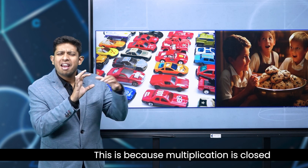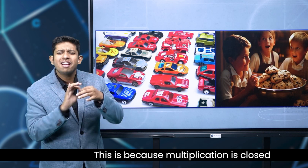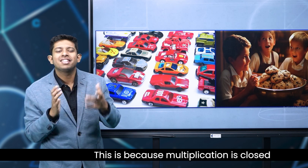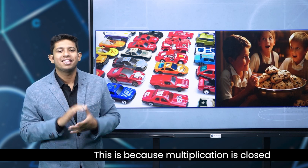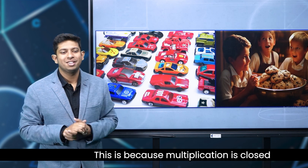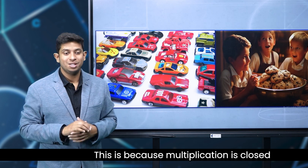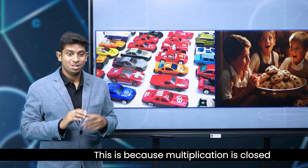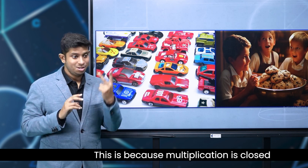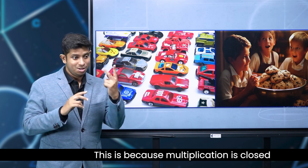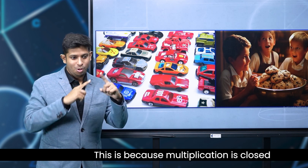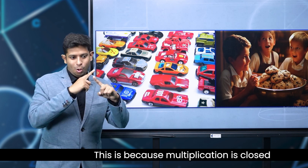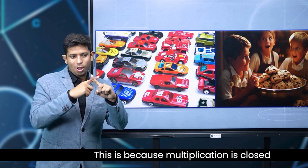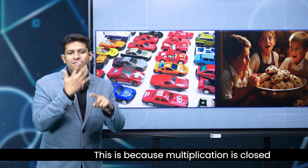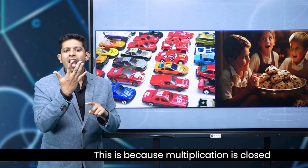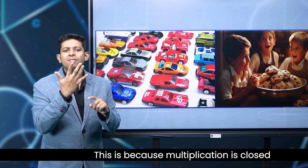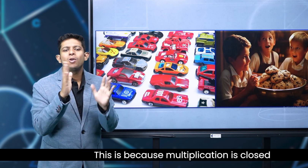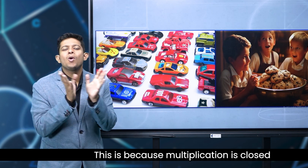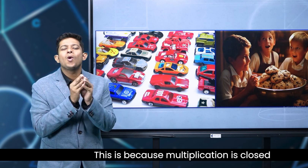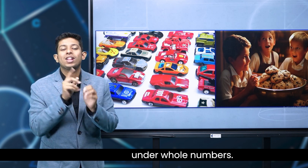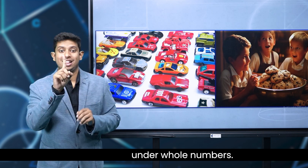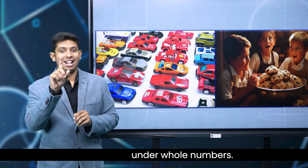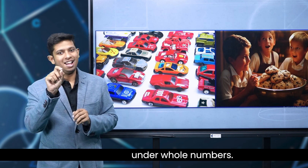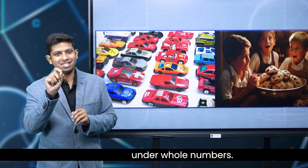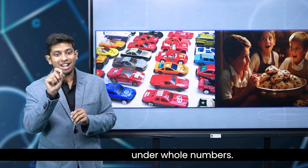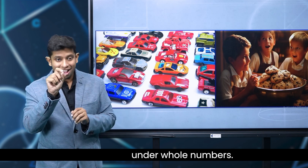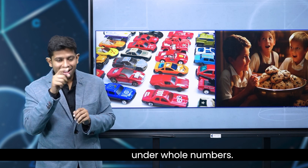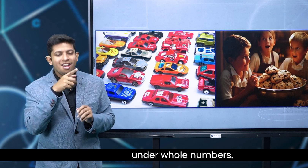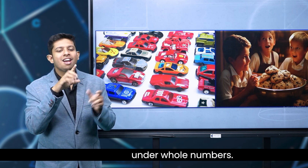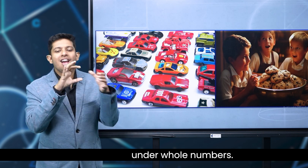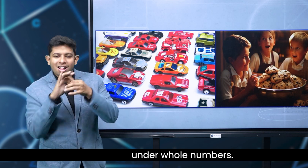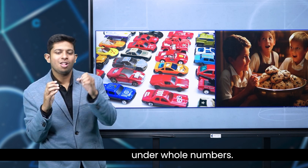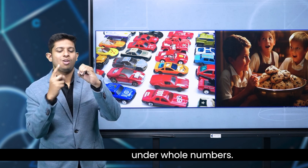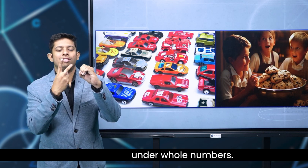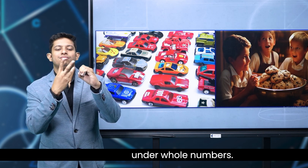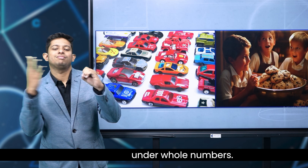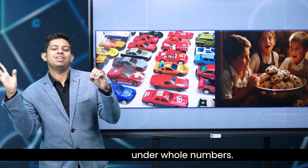This is because multiplication is closed under whole numbers.